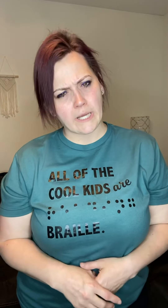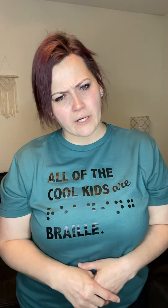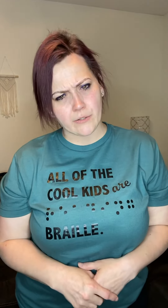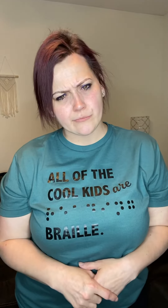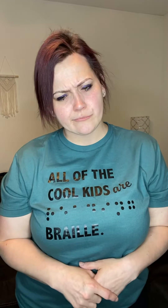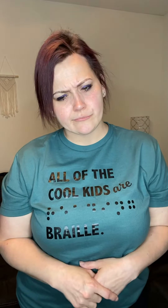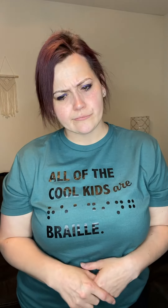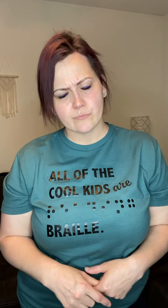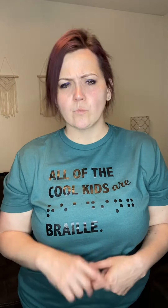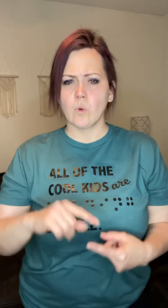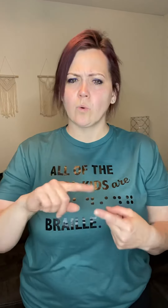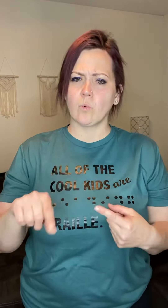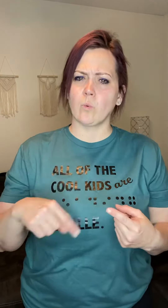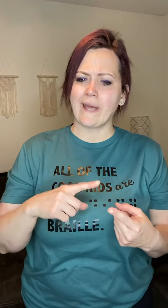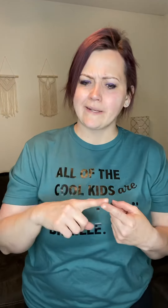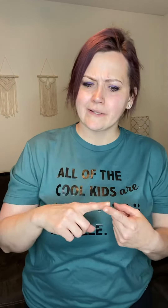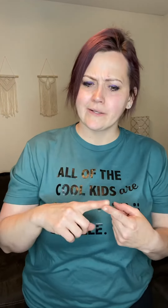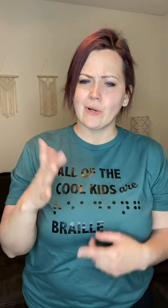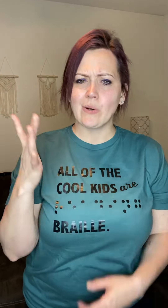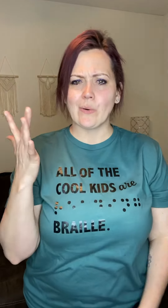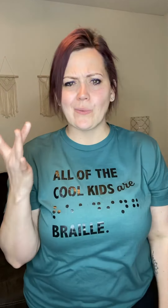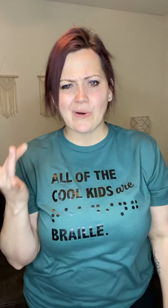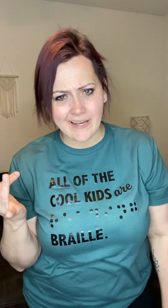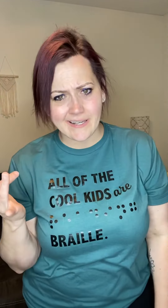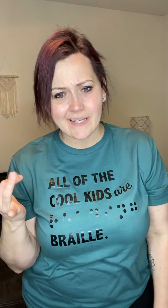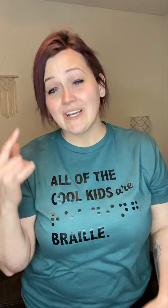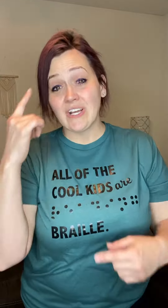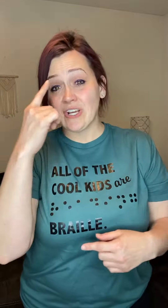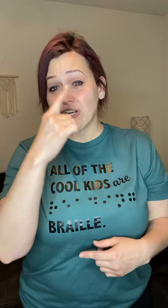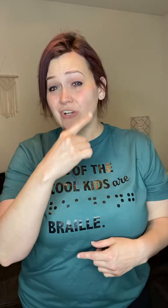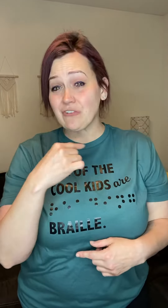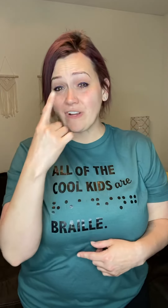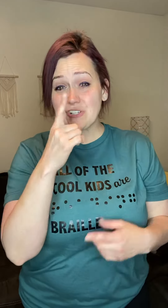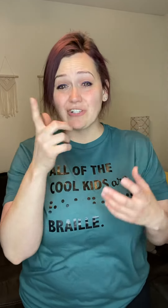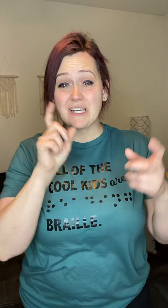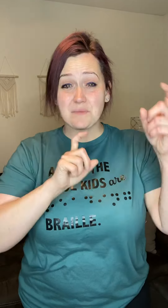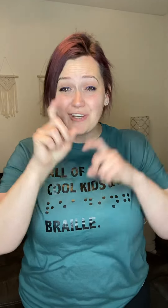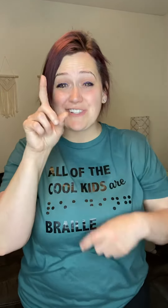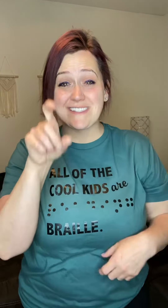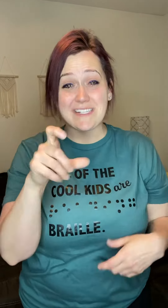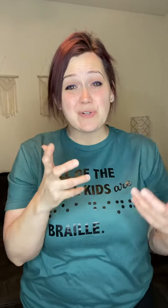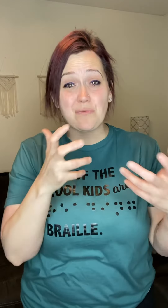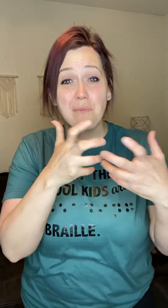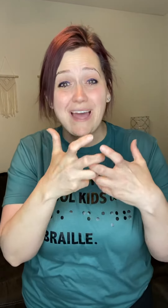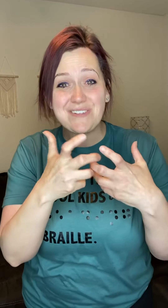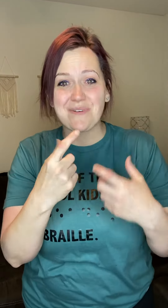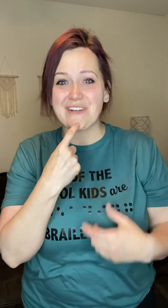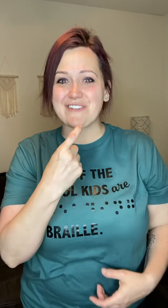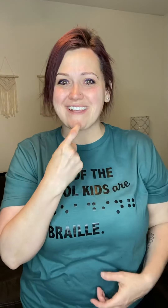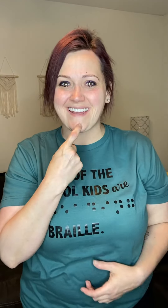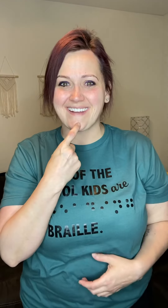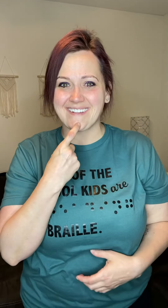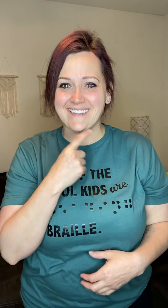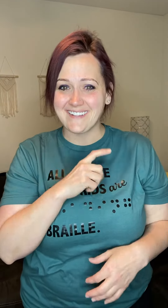Where? When? Why? Your facial expressions need to match what you're saying. Are